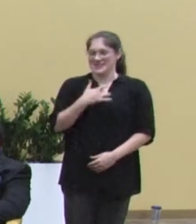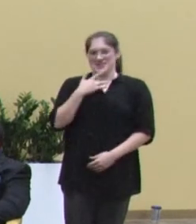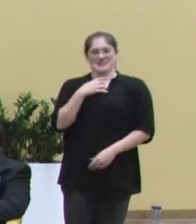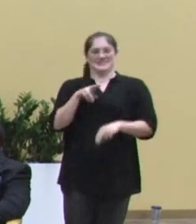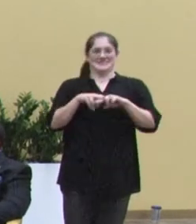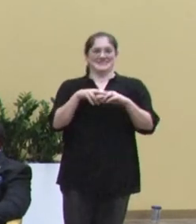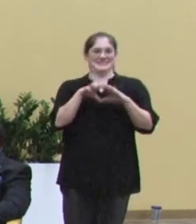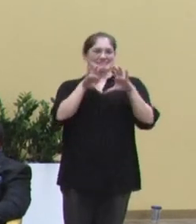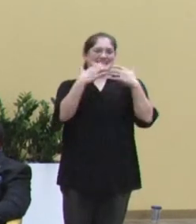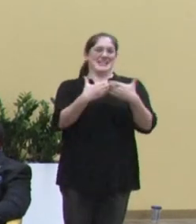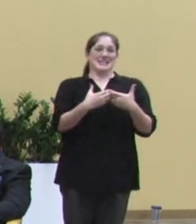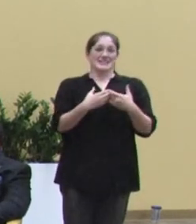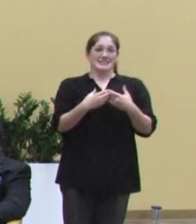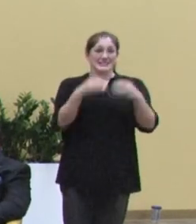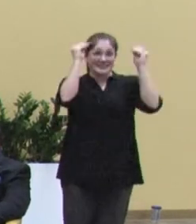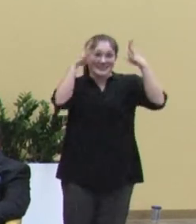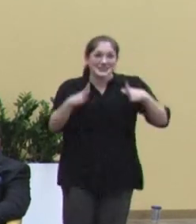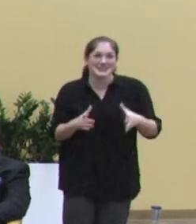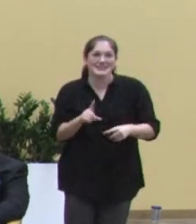class and the teacher asks questions, say,